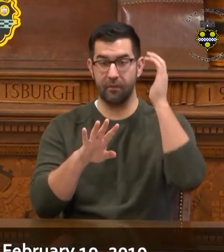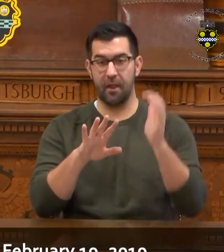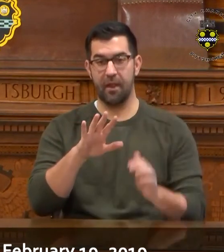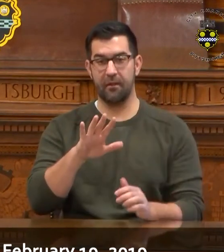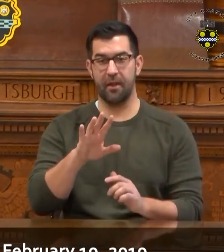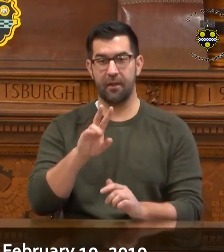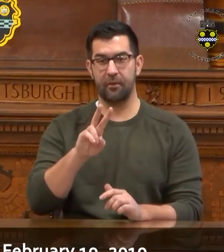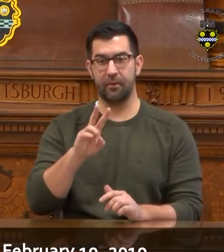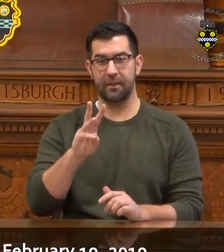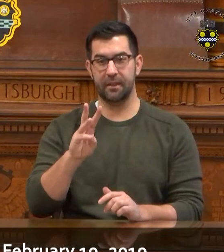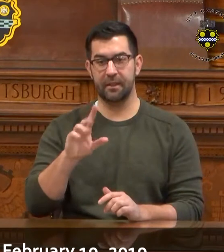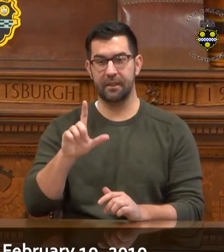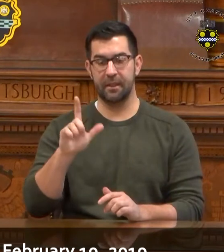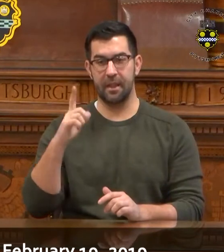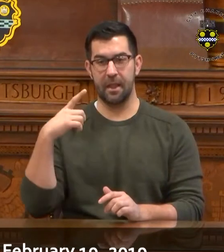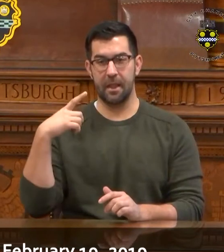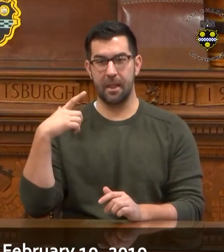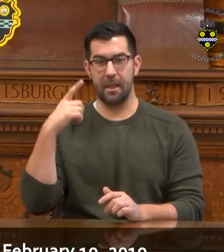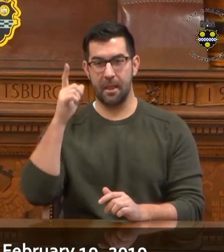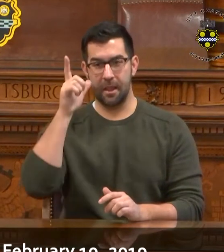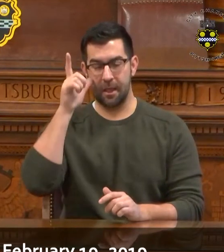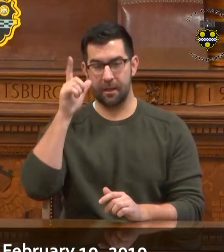526 Lincoln,